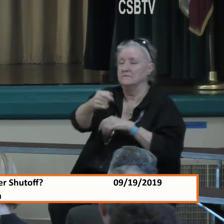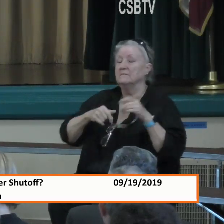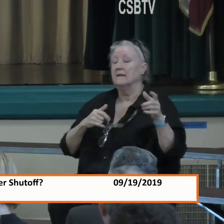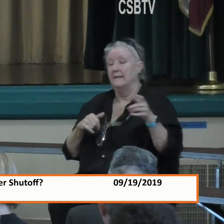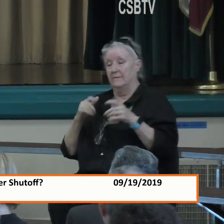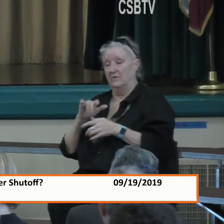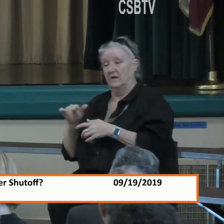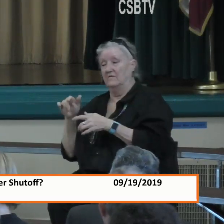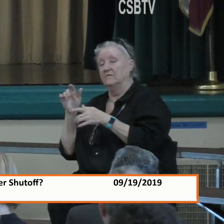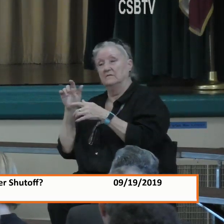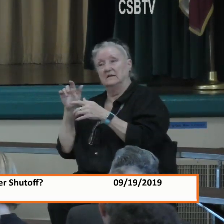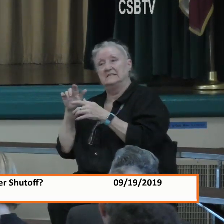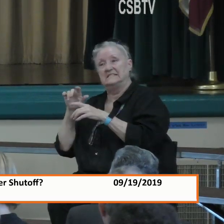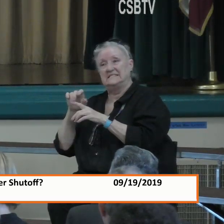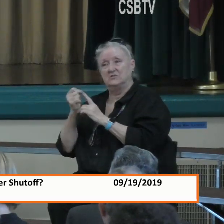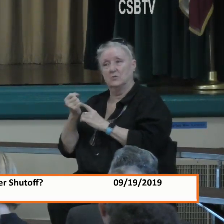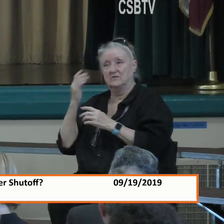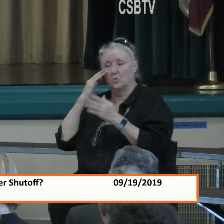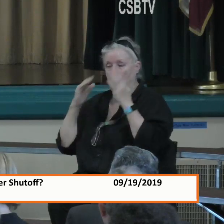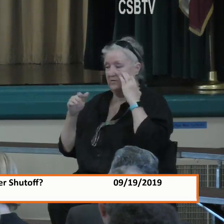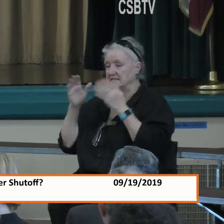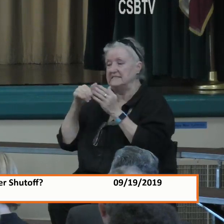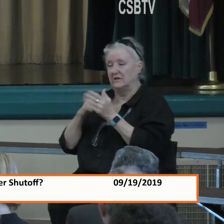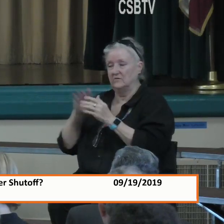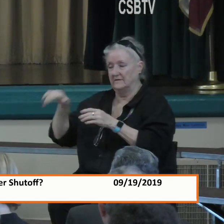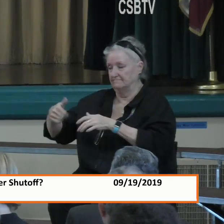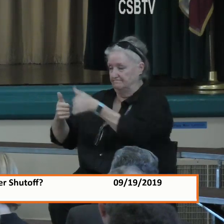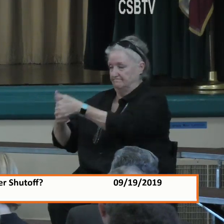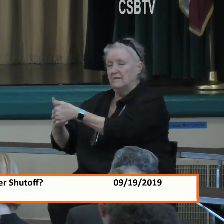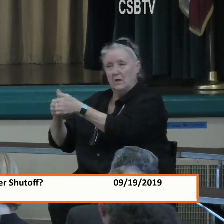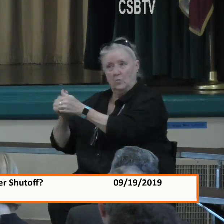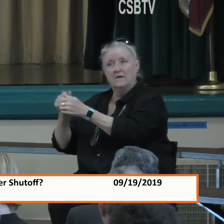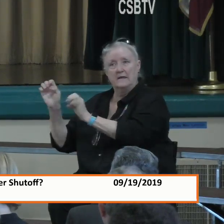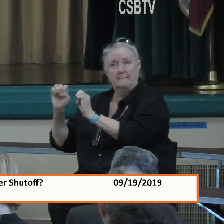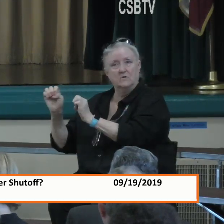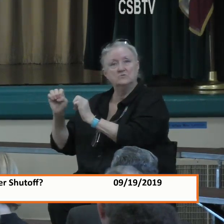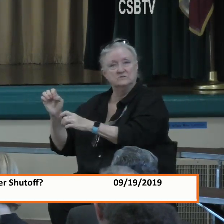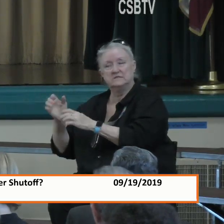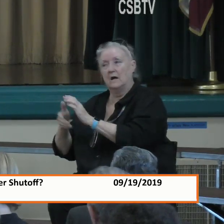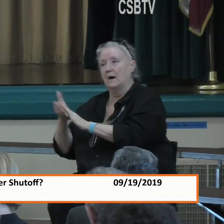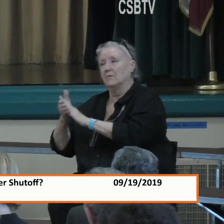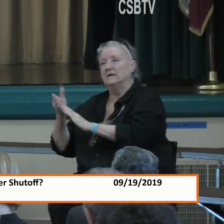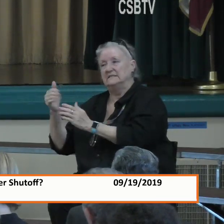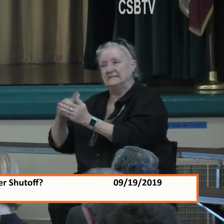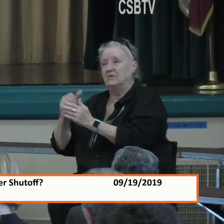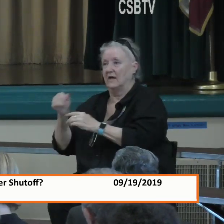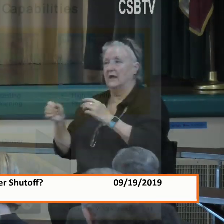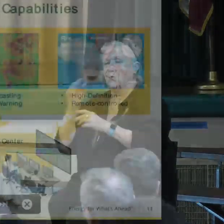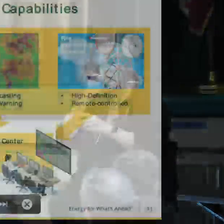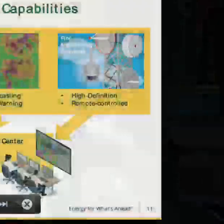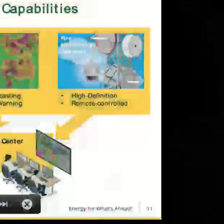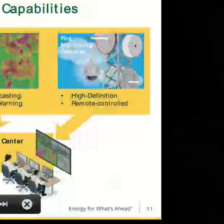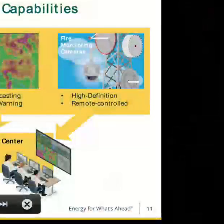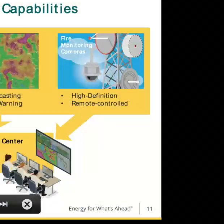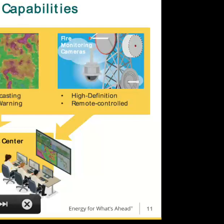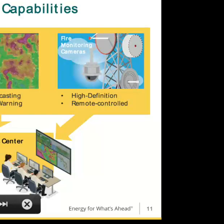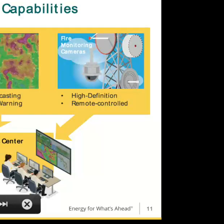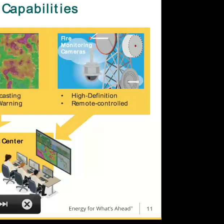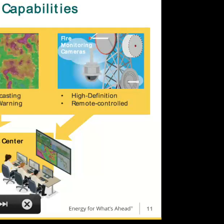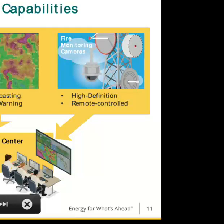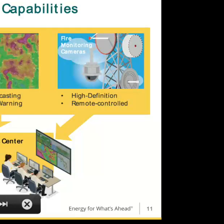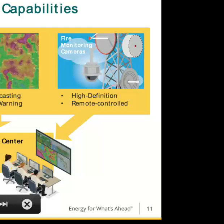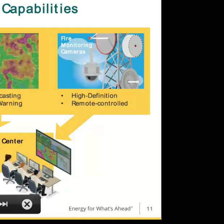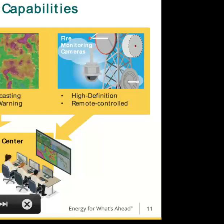awareness center, which is co-located with our emergency operations center and watch office. In addition, we have meteorologists on staff